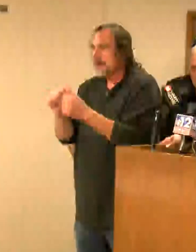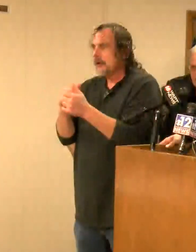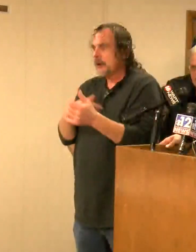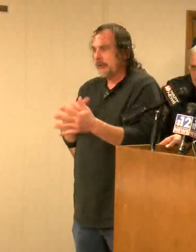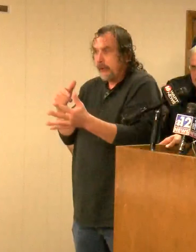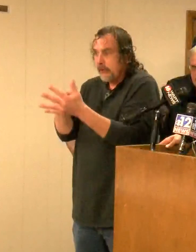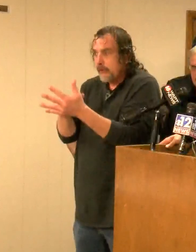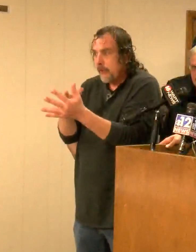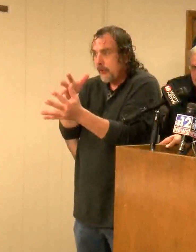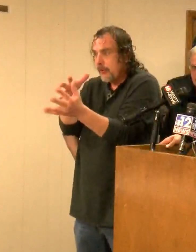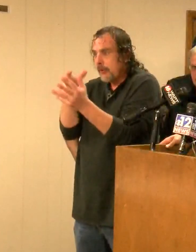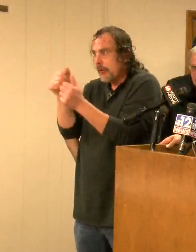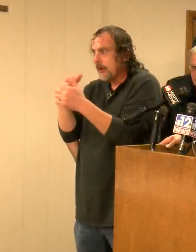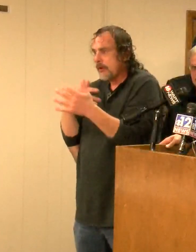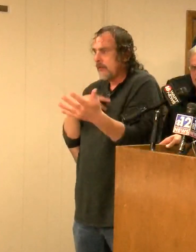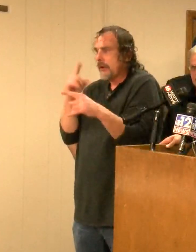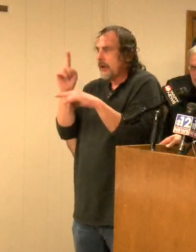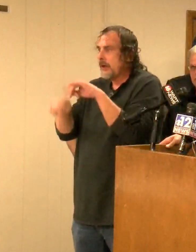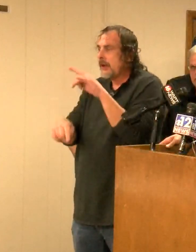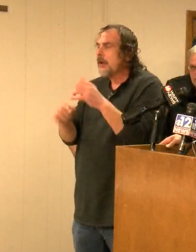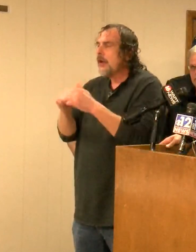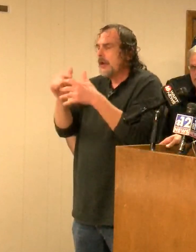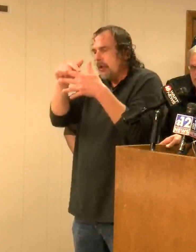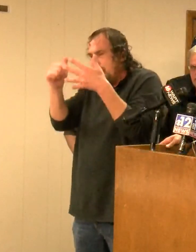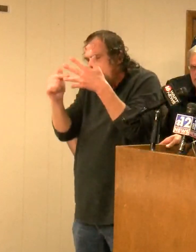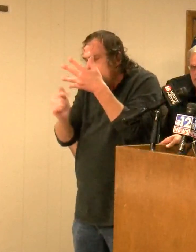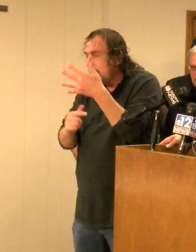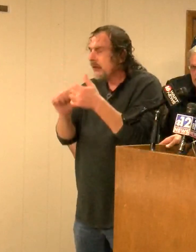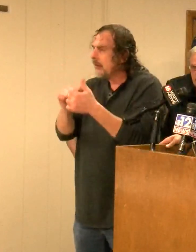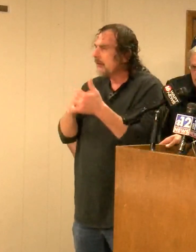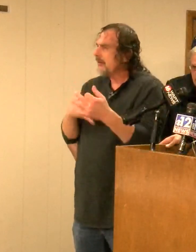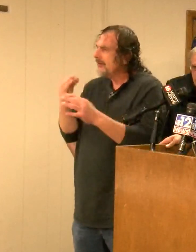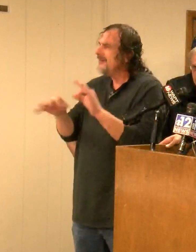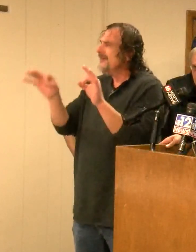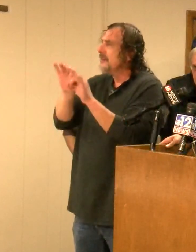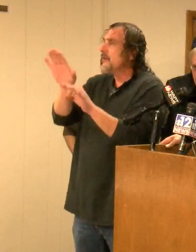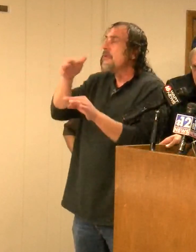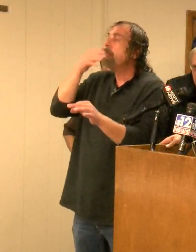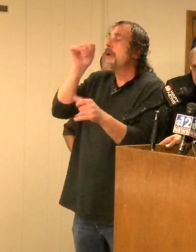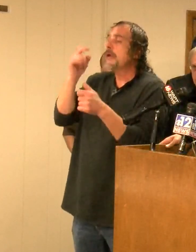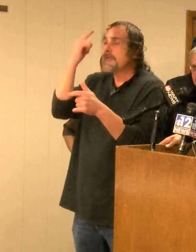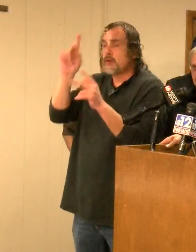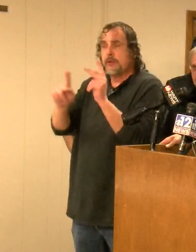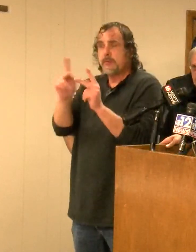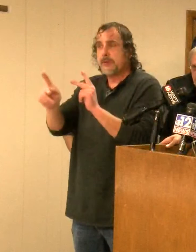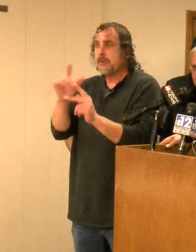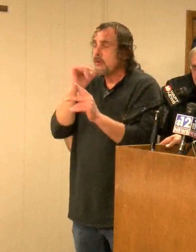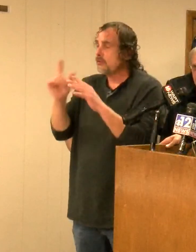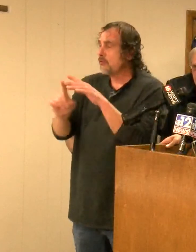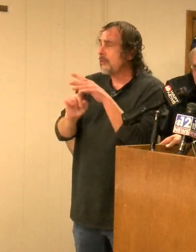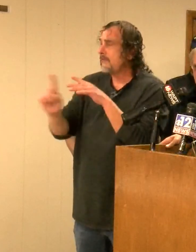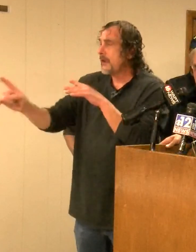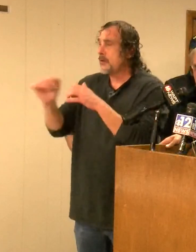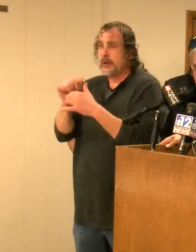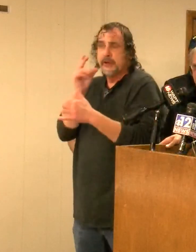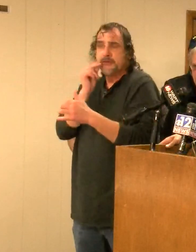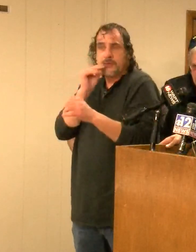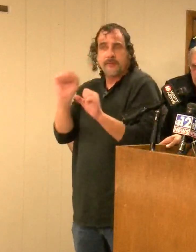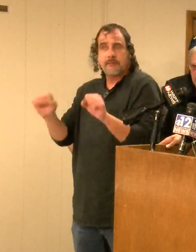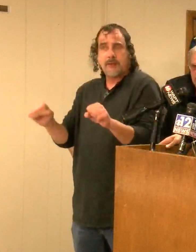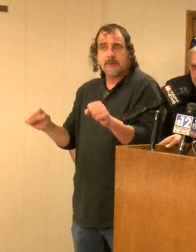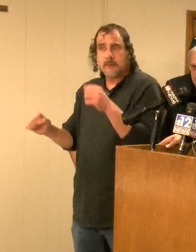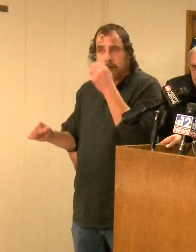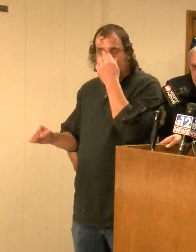they can afford to leave. All that being considered, it is still in the best interest of those individuals to evacuate. And